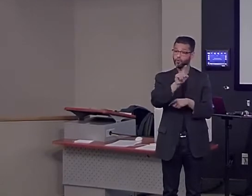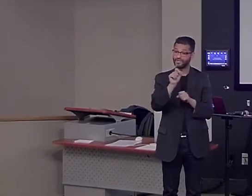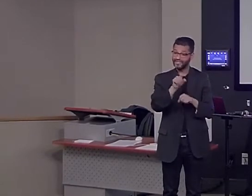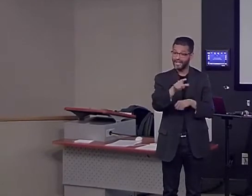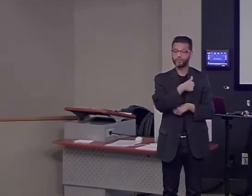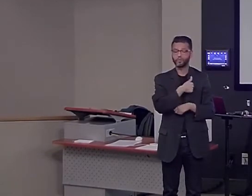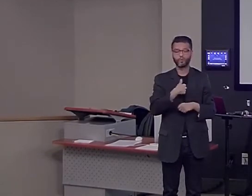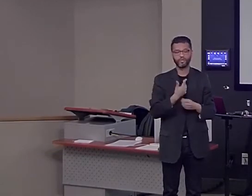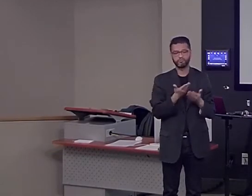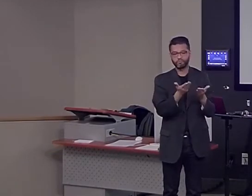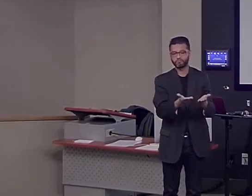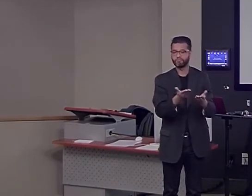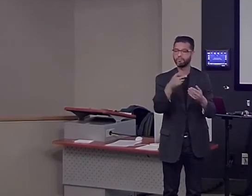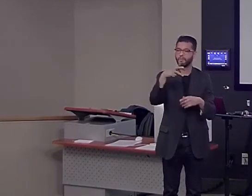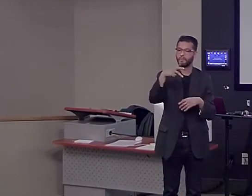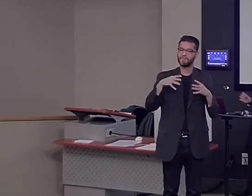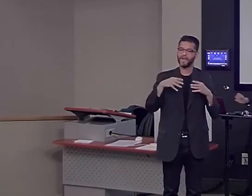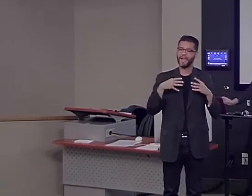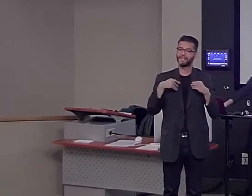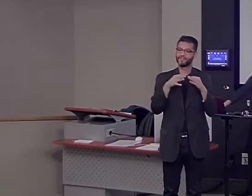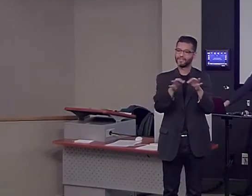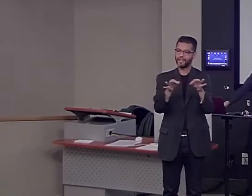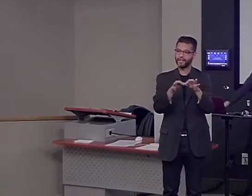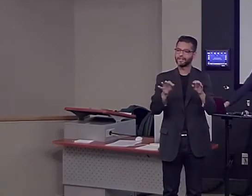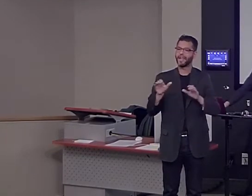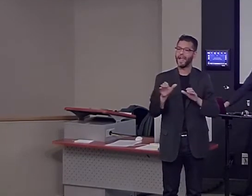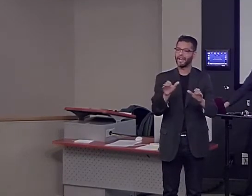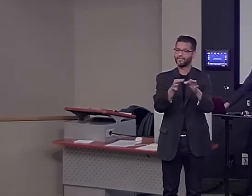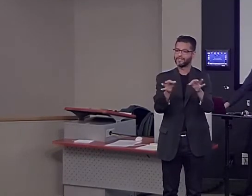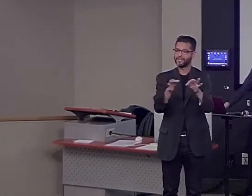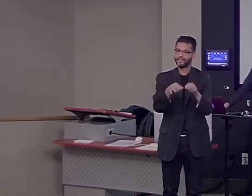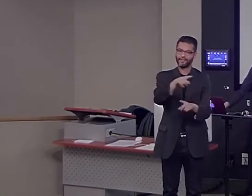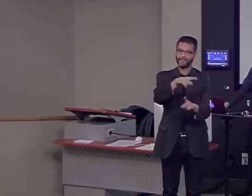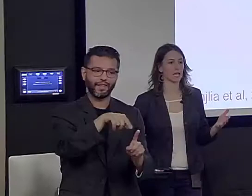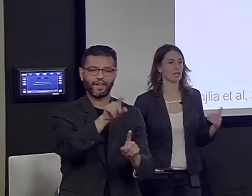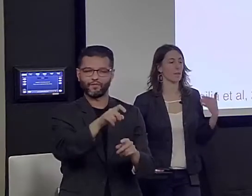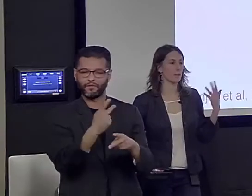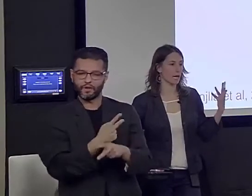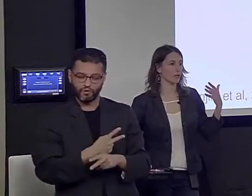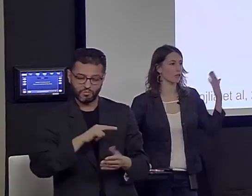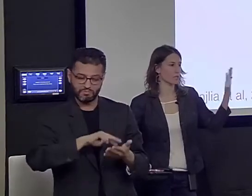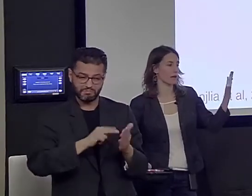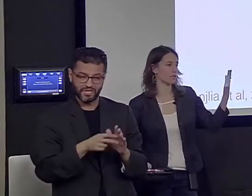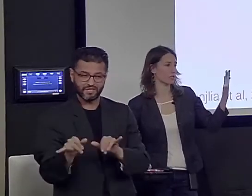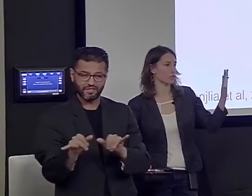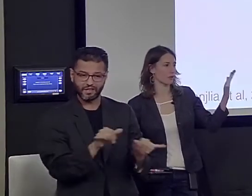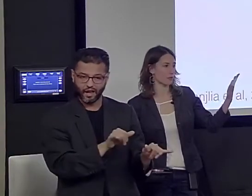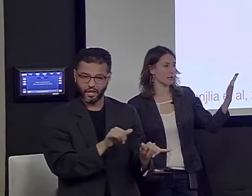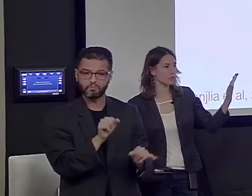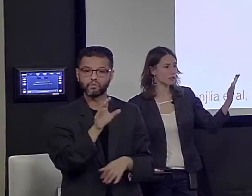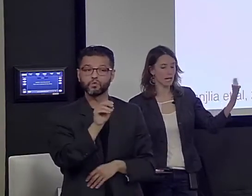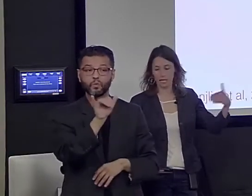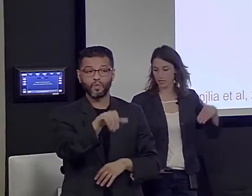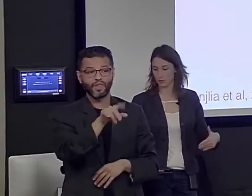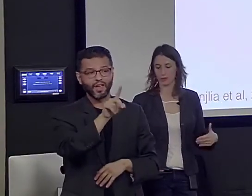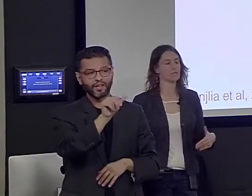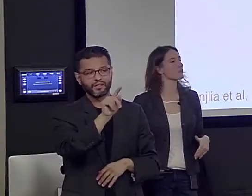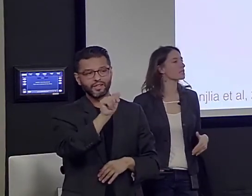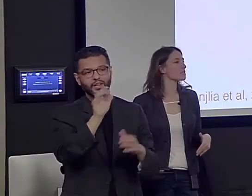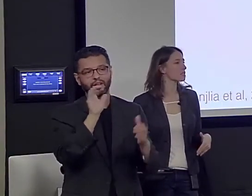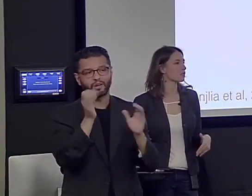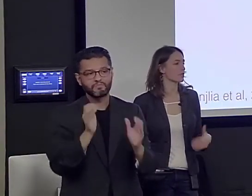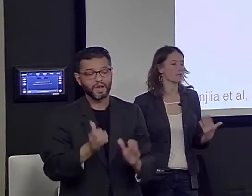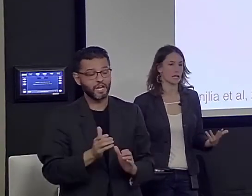and they had to say whether they meant the same thing. So these are data comparing the responses to the numerical task with